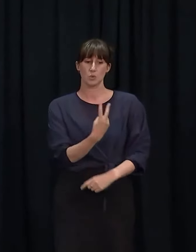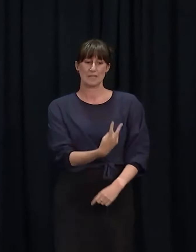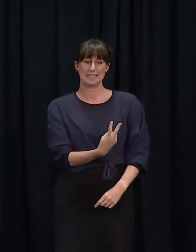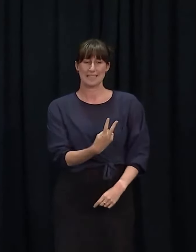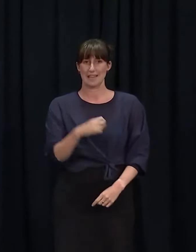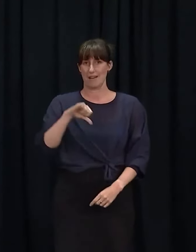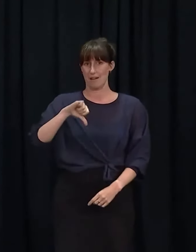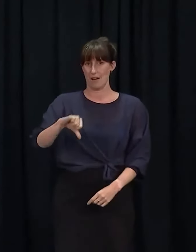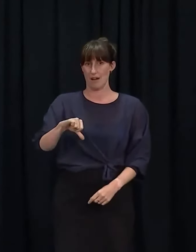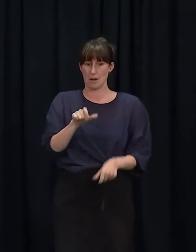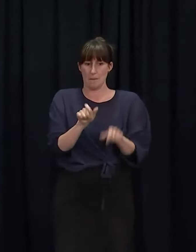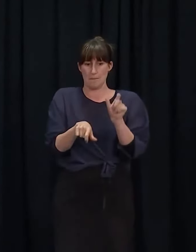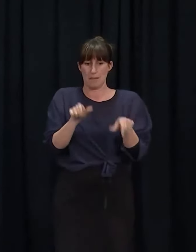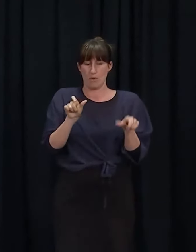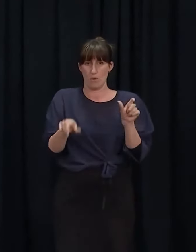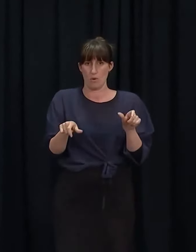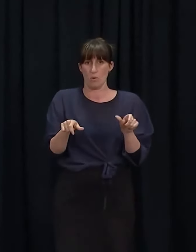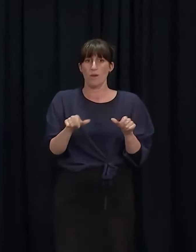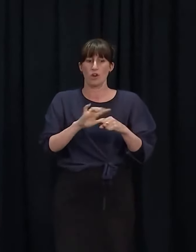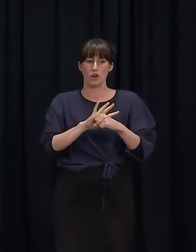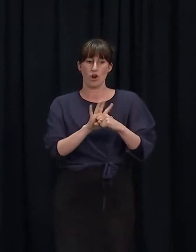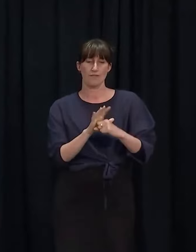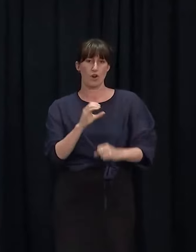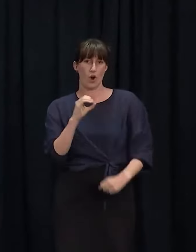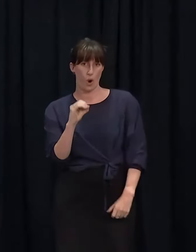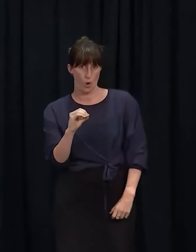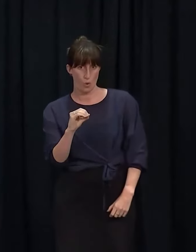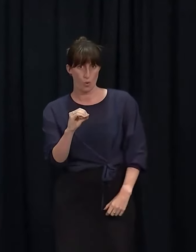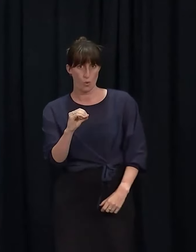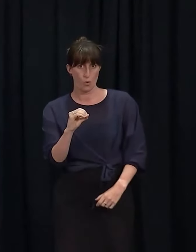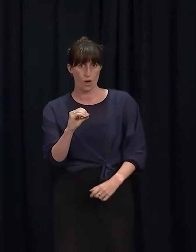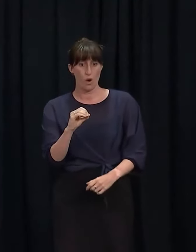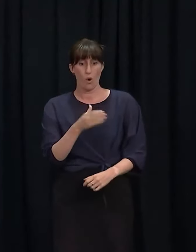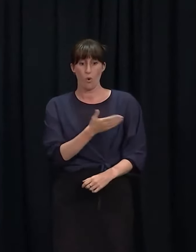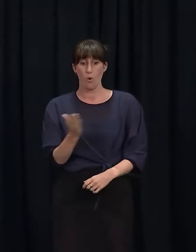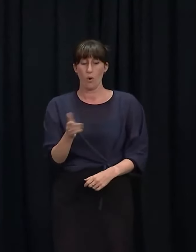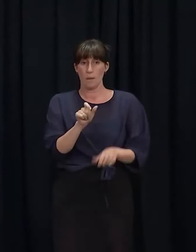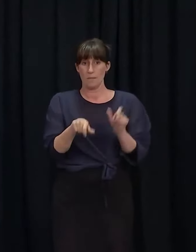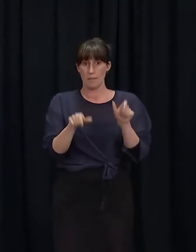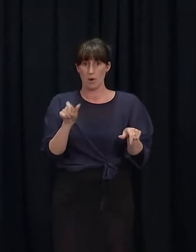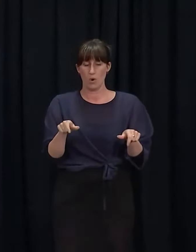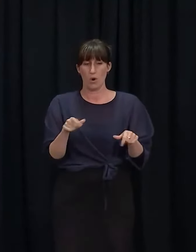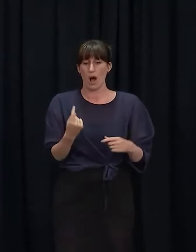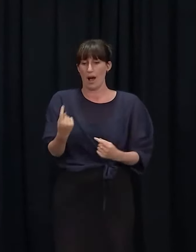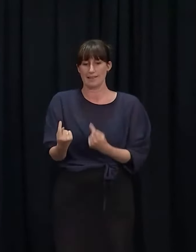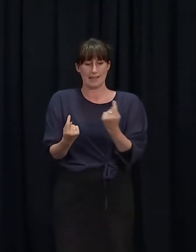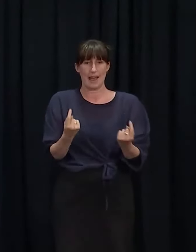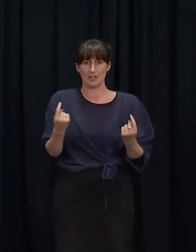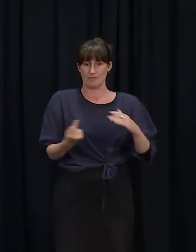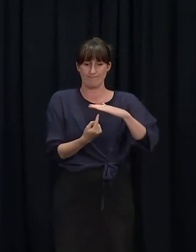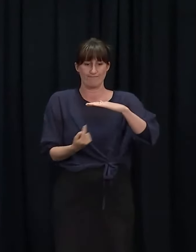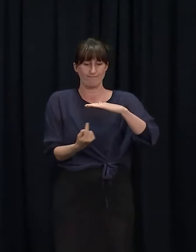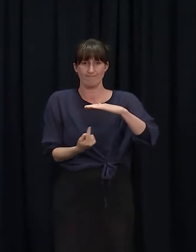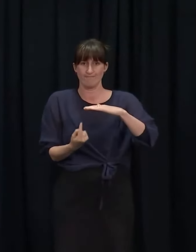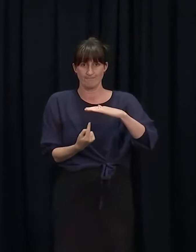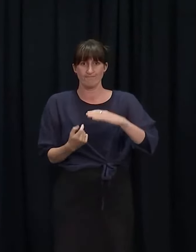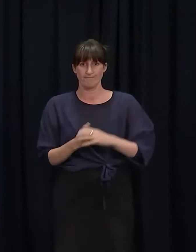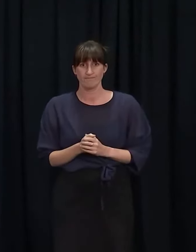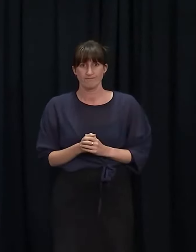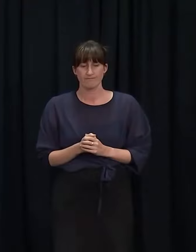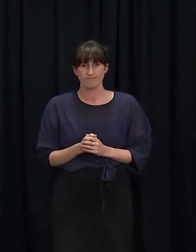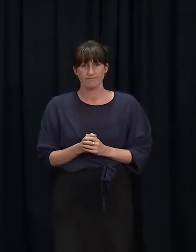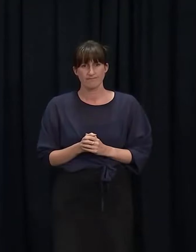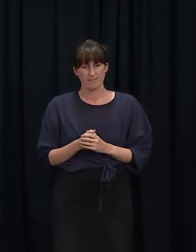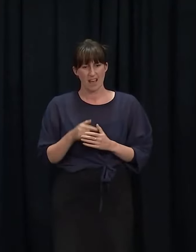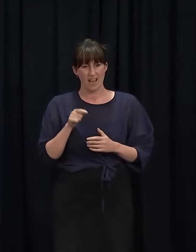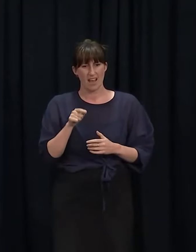associated with the January Omicron cluster. All are in isolation. Investigations into the source